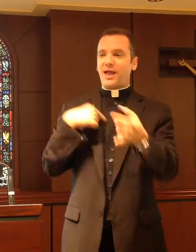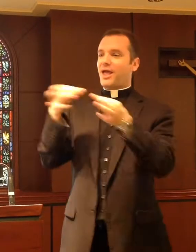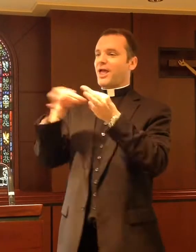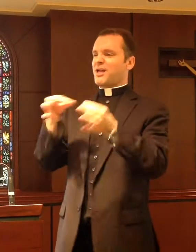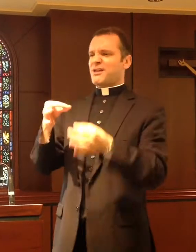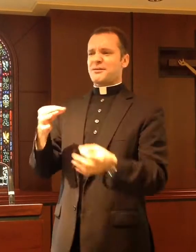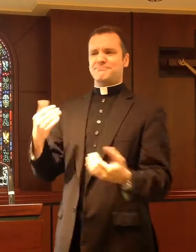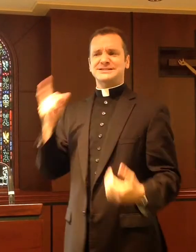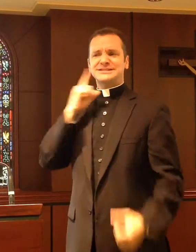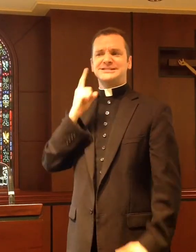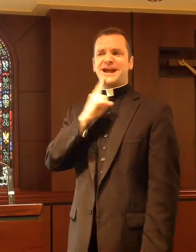For example,